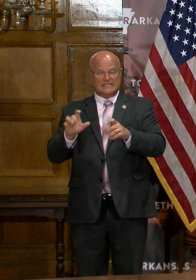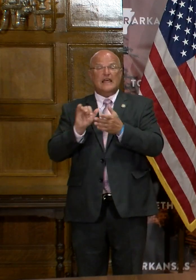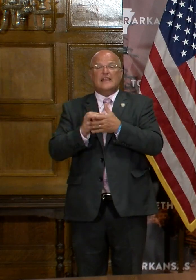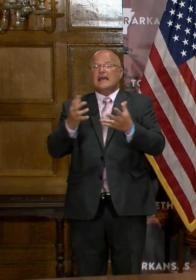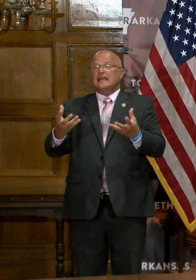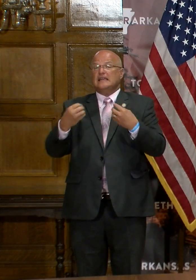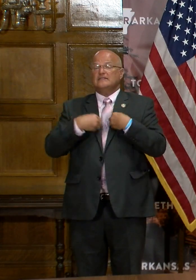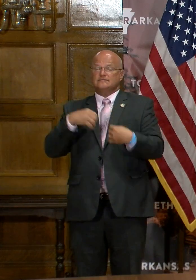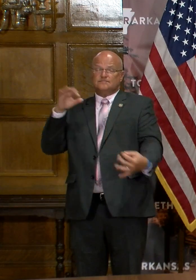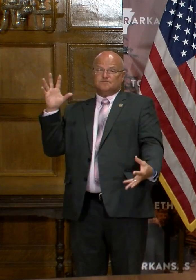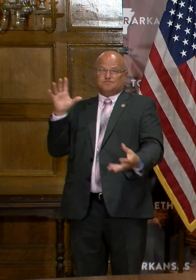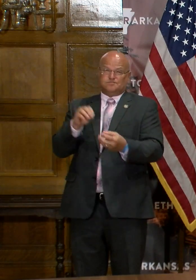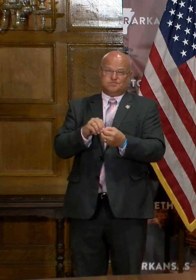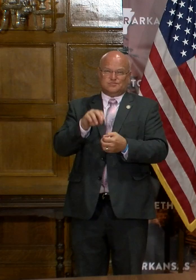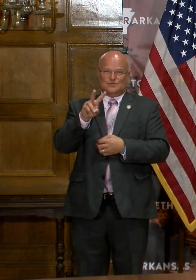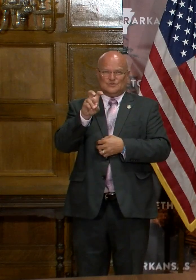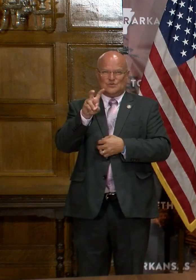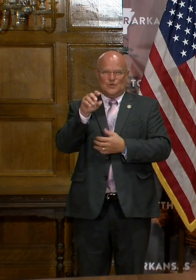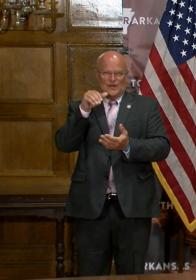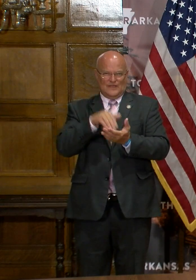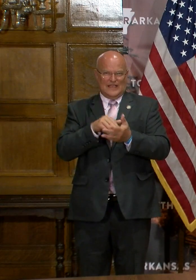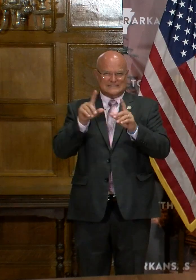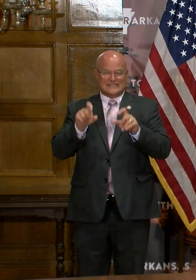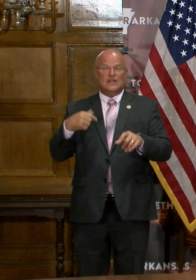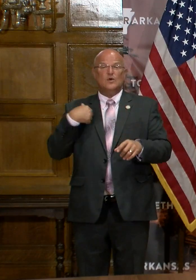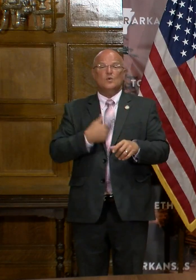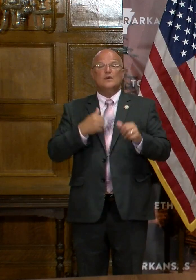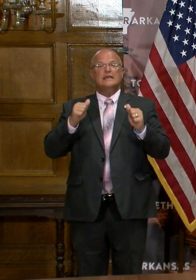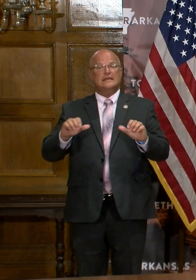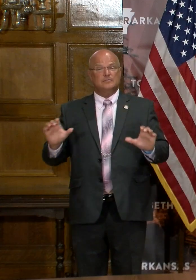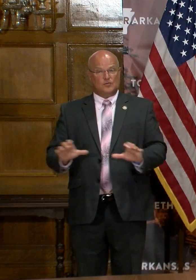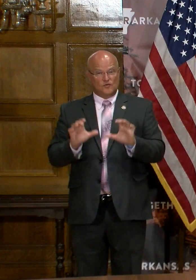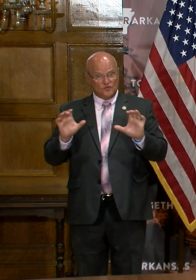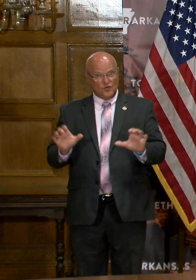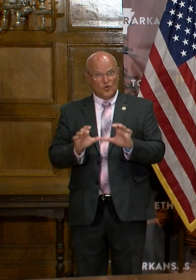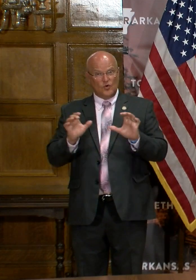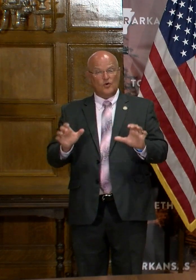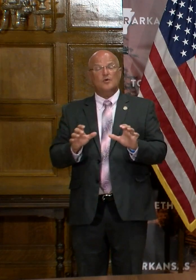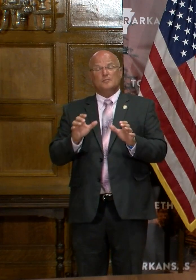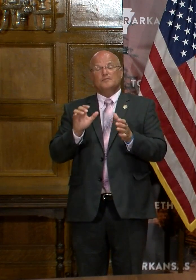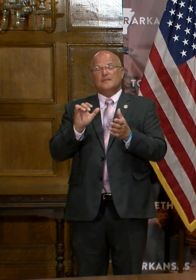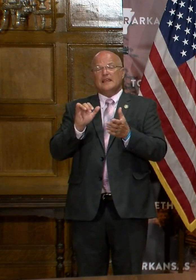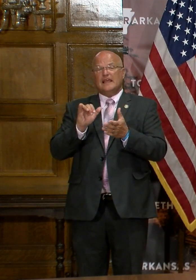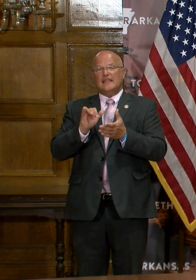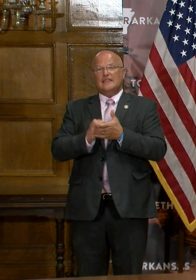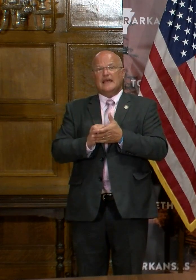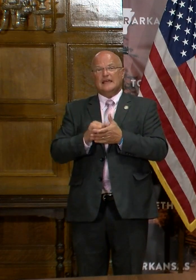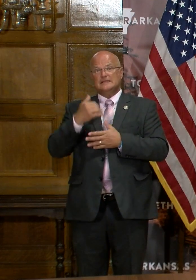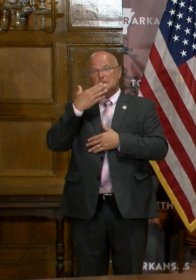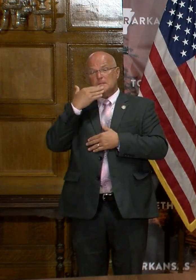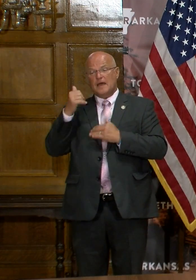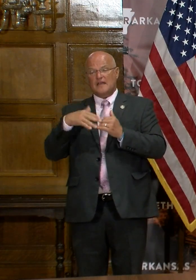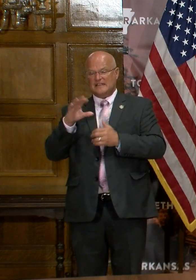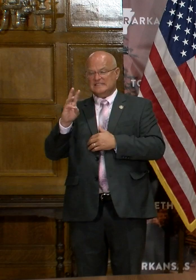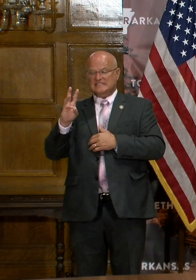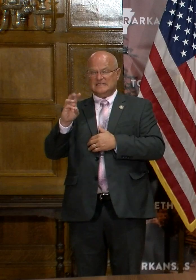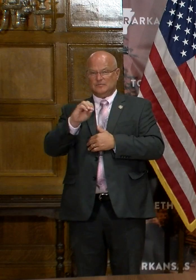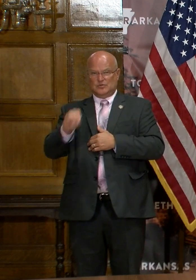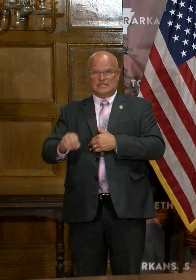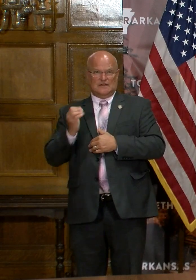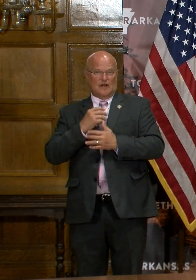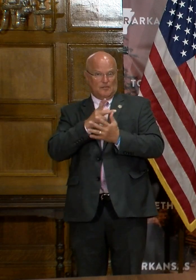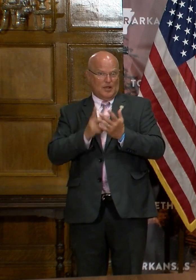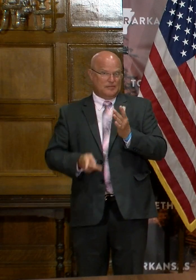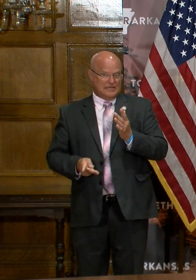that gives us a total of 200,000 tests that we can perform, which is much greater than 6% of our